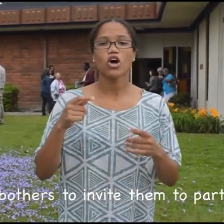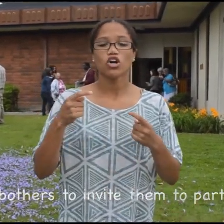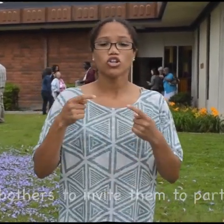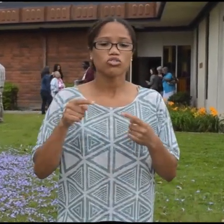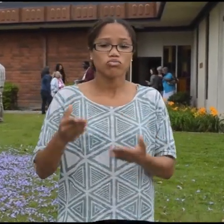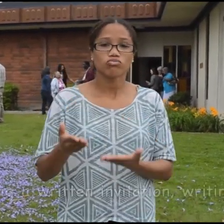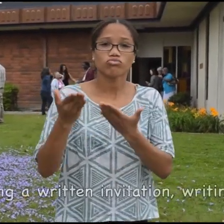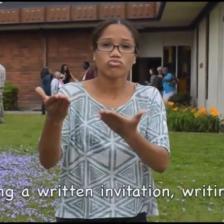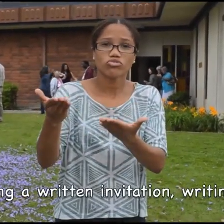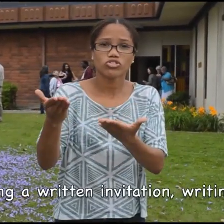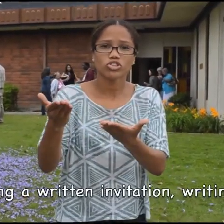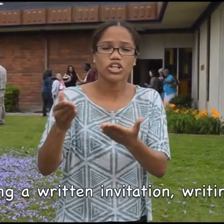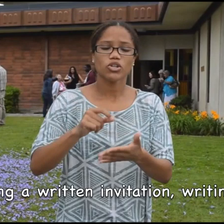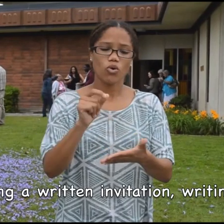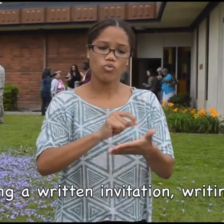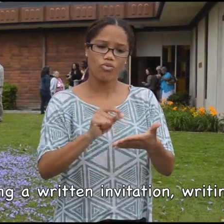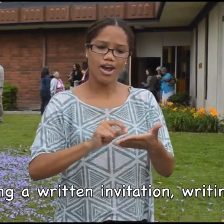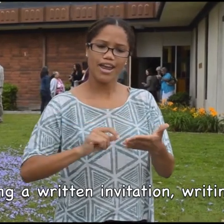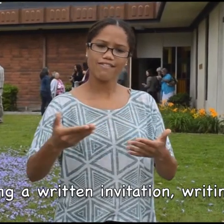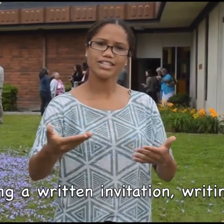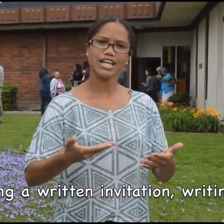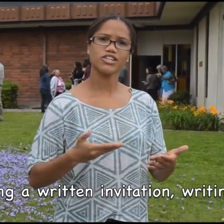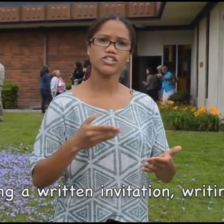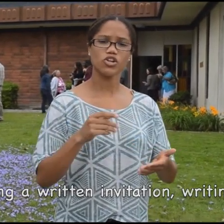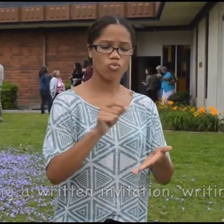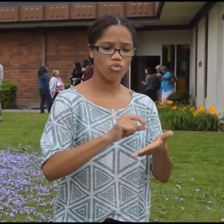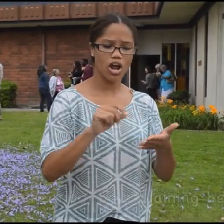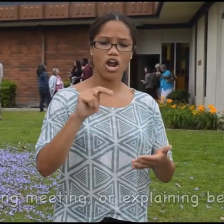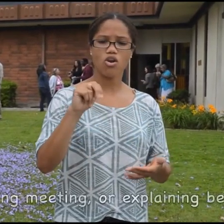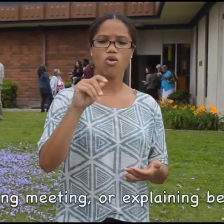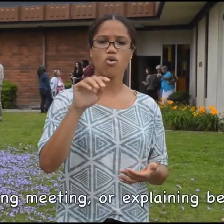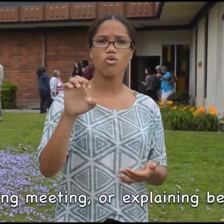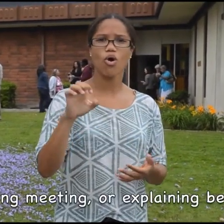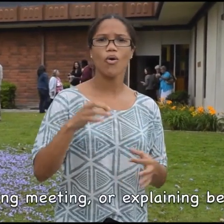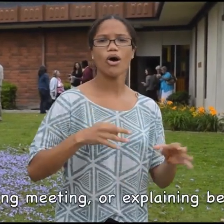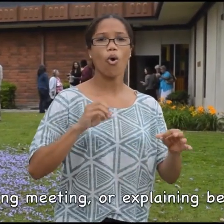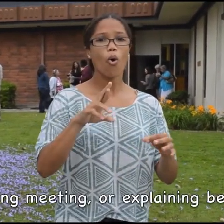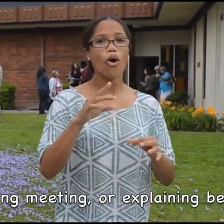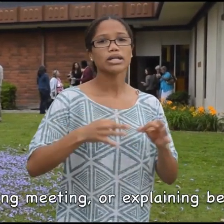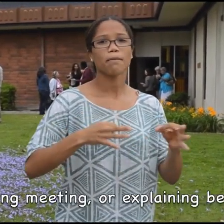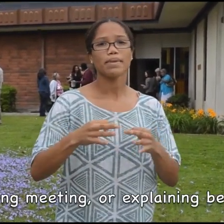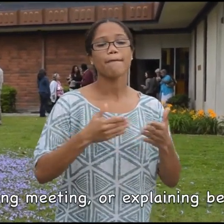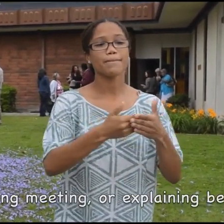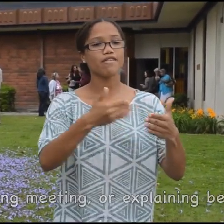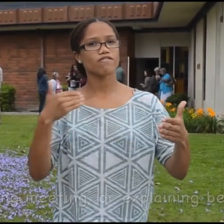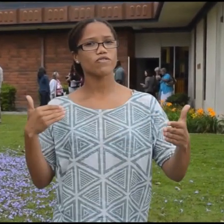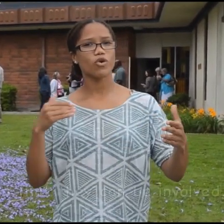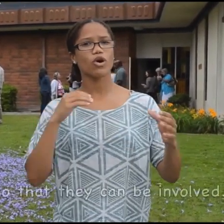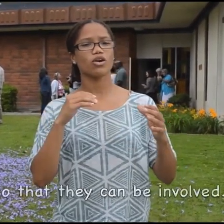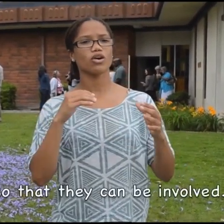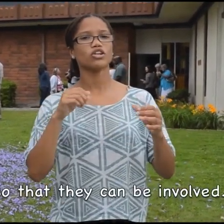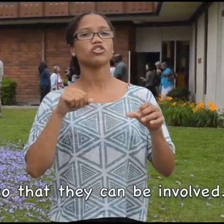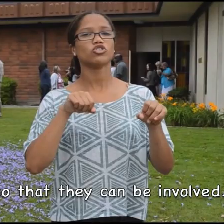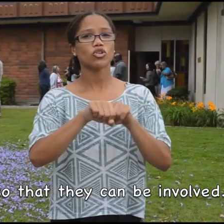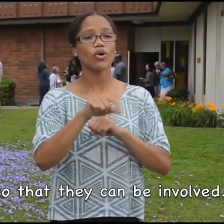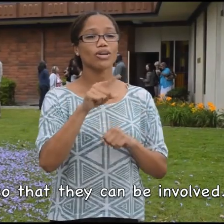participate. Try giving a written invitation, writing notes down during a meeting, or explaining beforehand so that they can